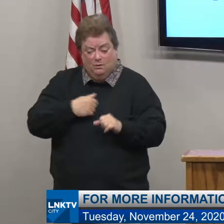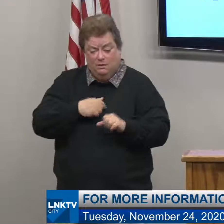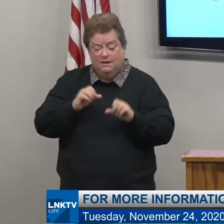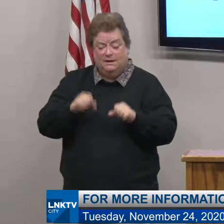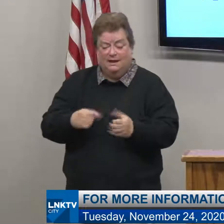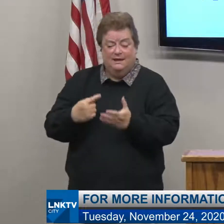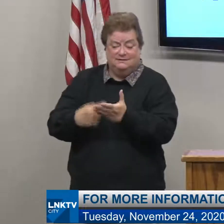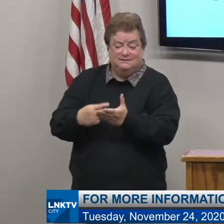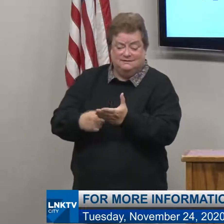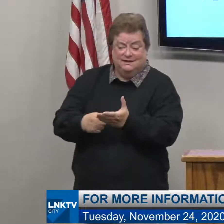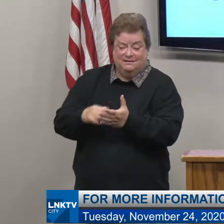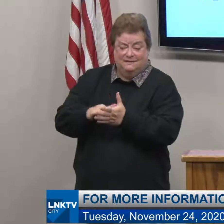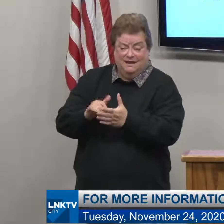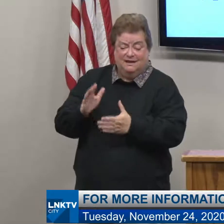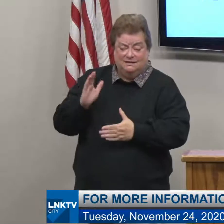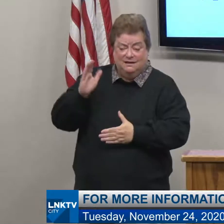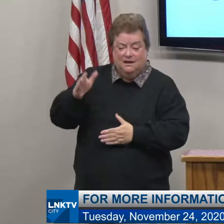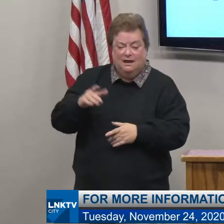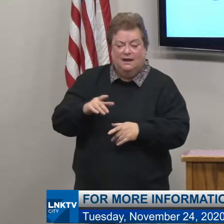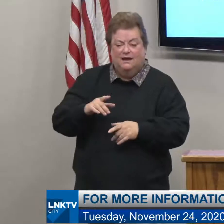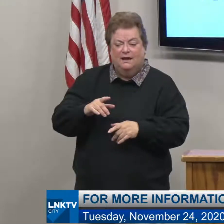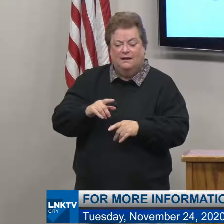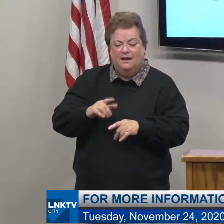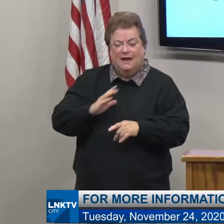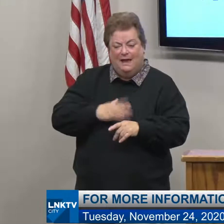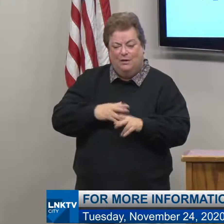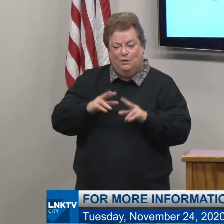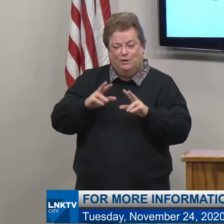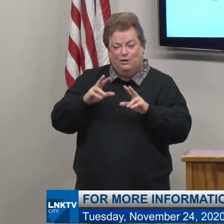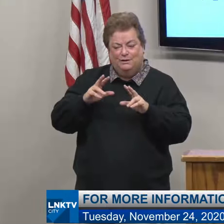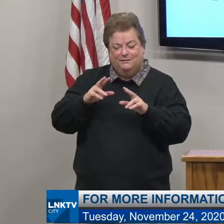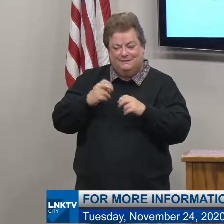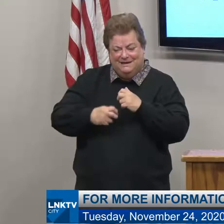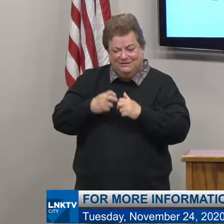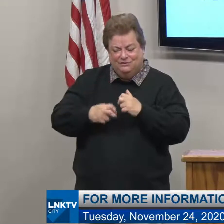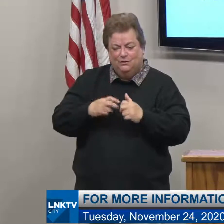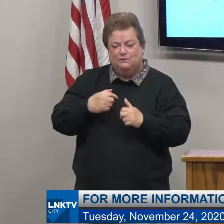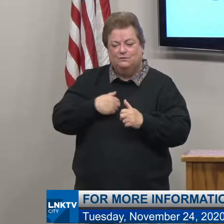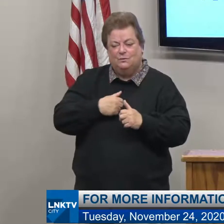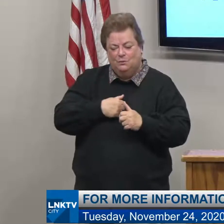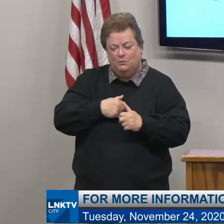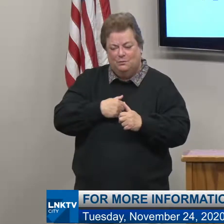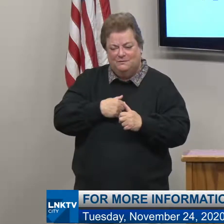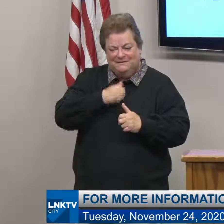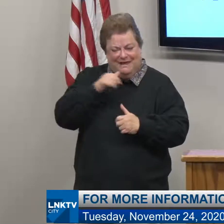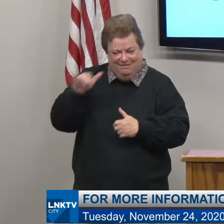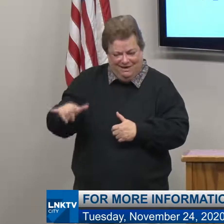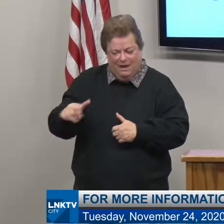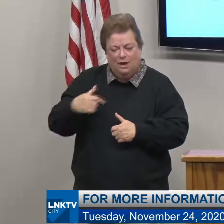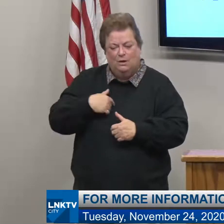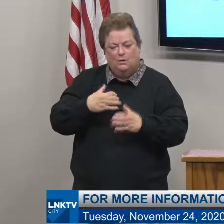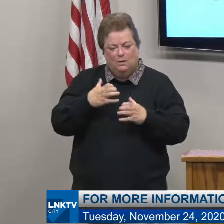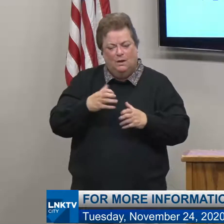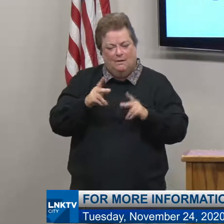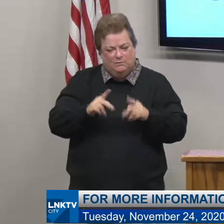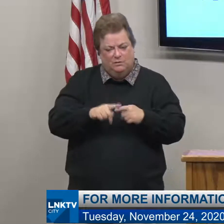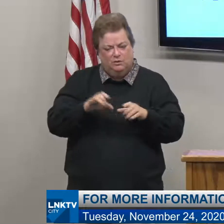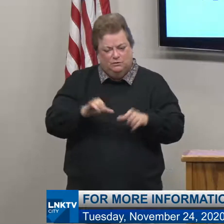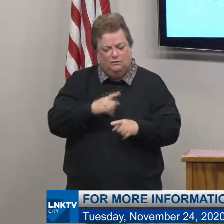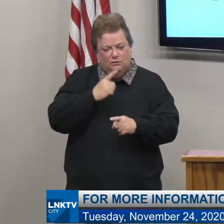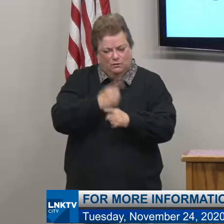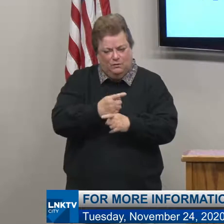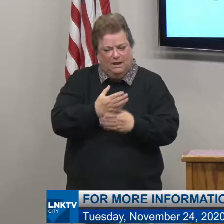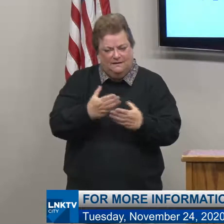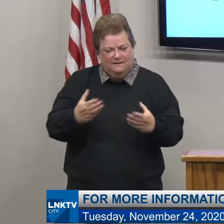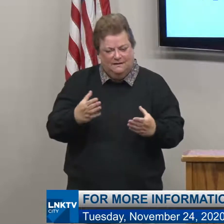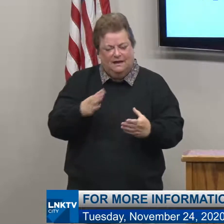our issue isn't to do that. It's to really expect people to do the right thing and make sure that the businesses are